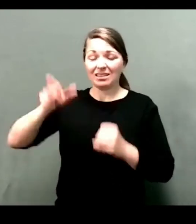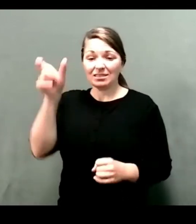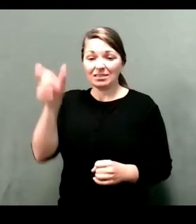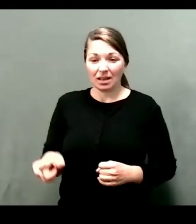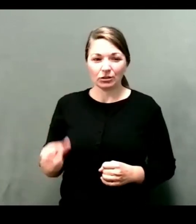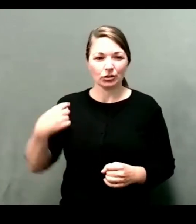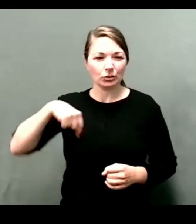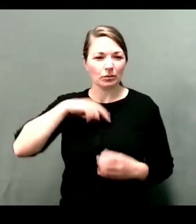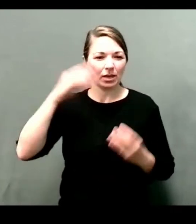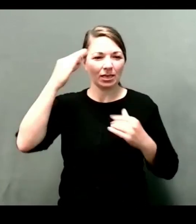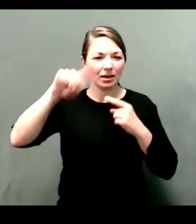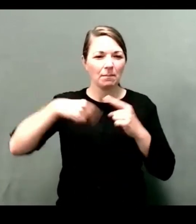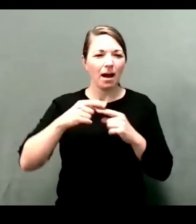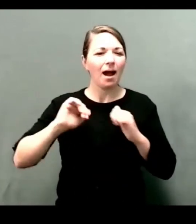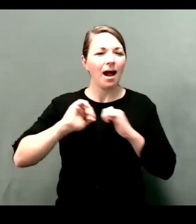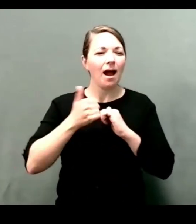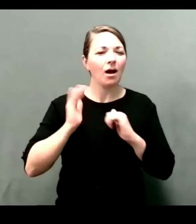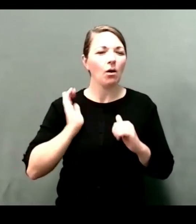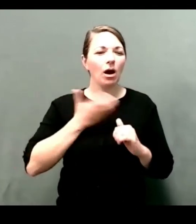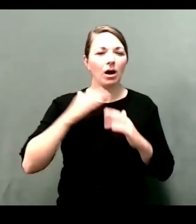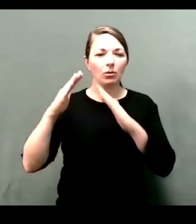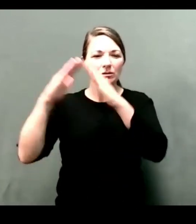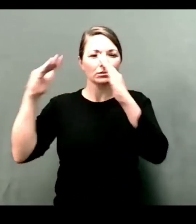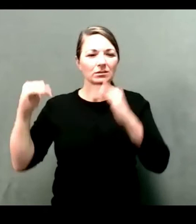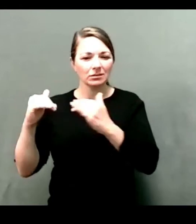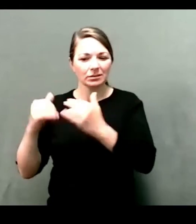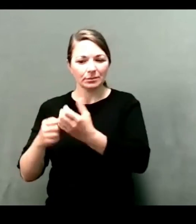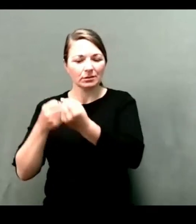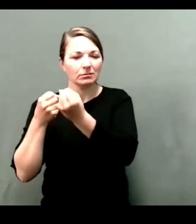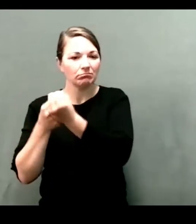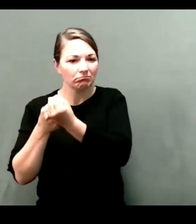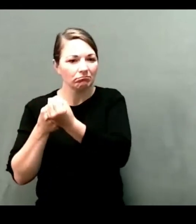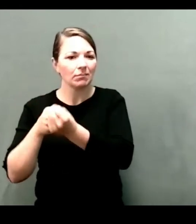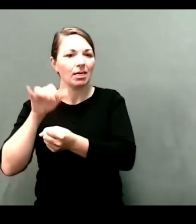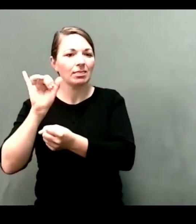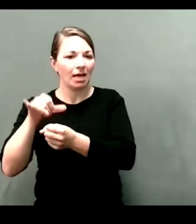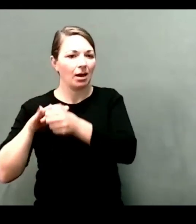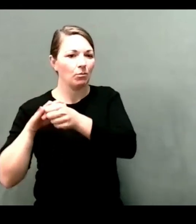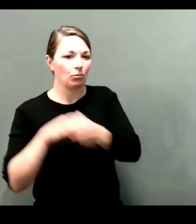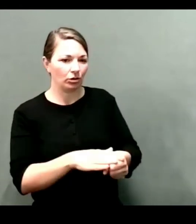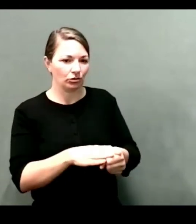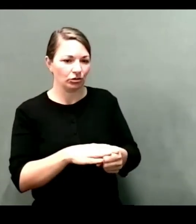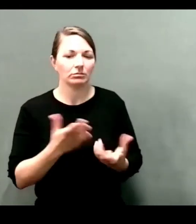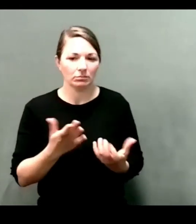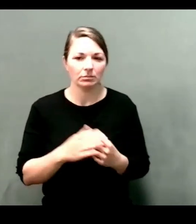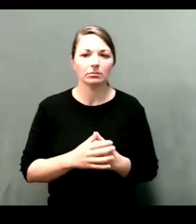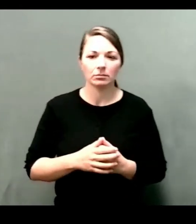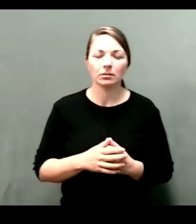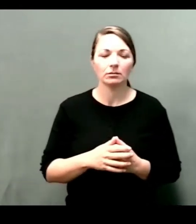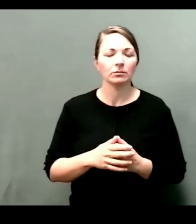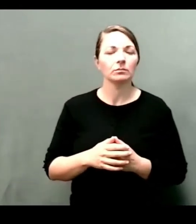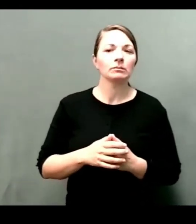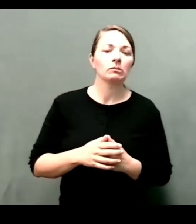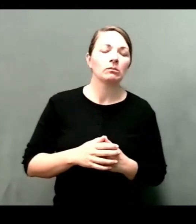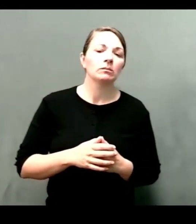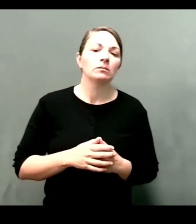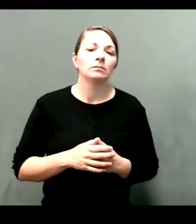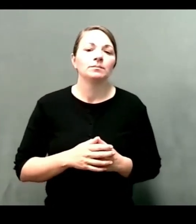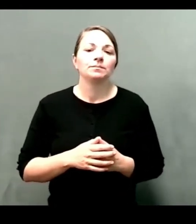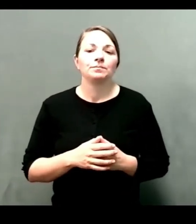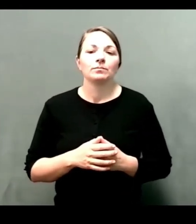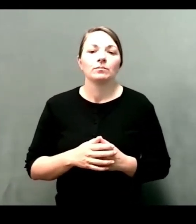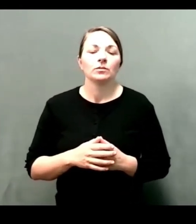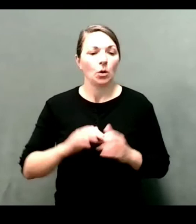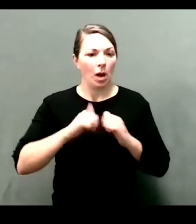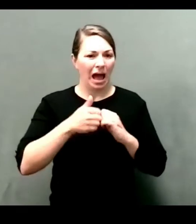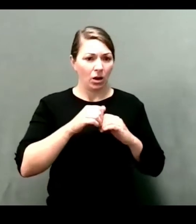did our systems reinforce oppression in the scenario? So in this example, how did our systems that interacted